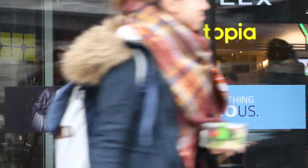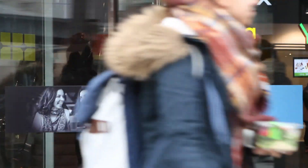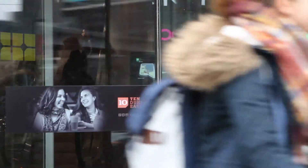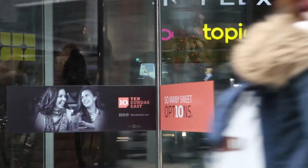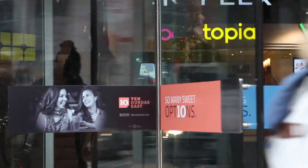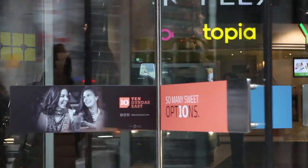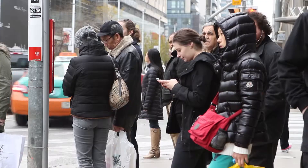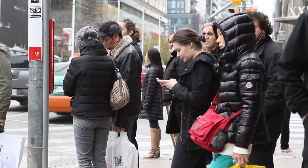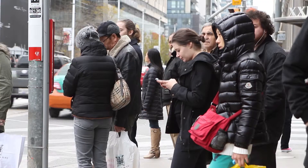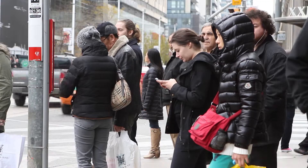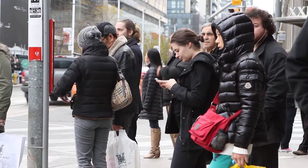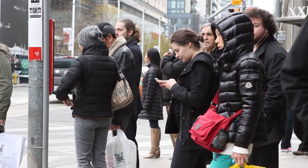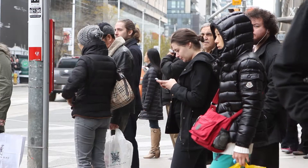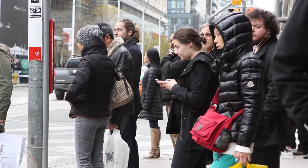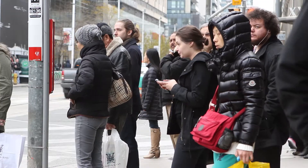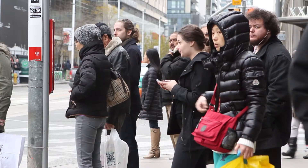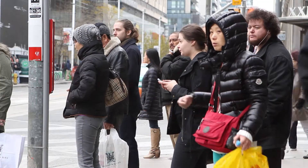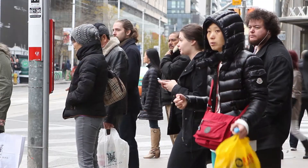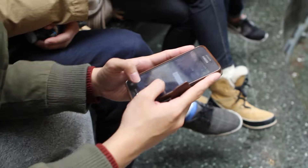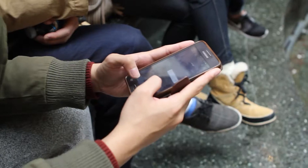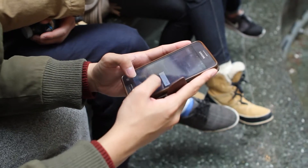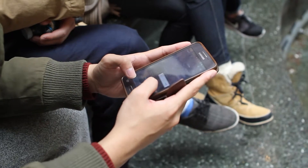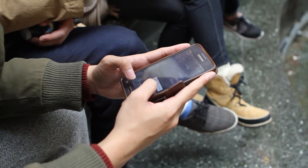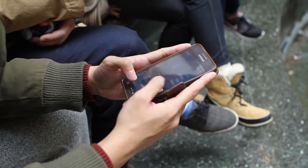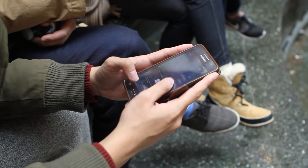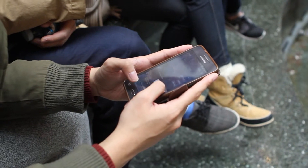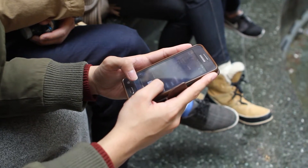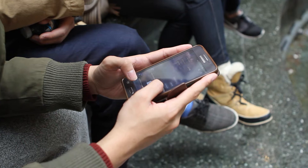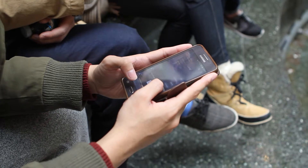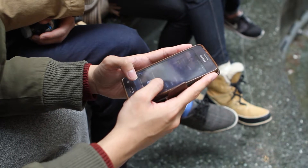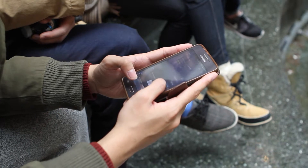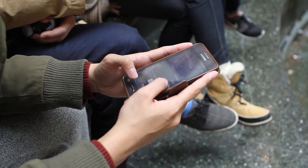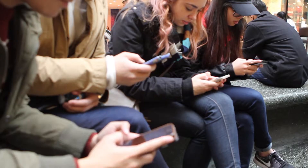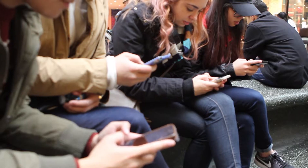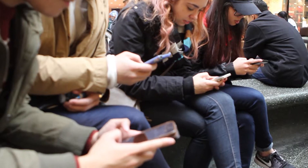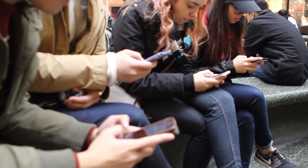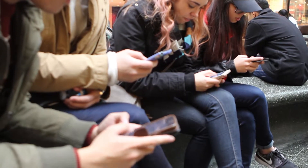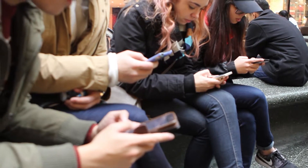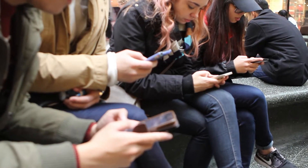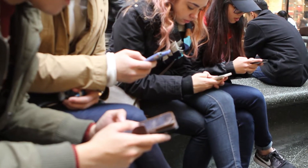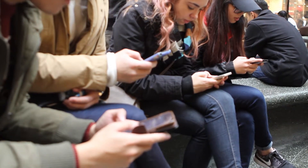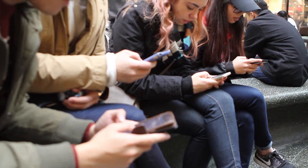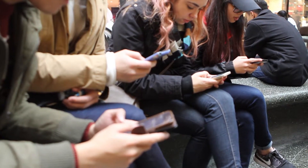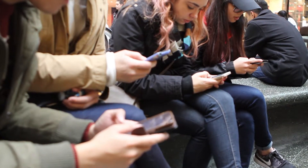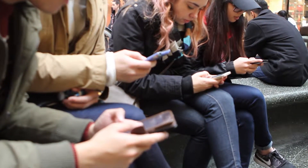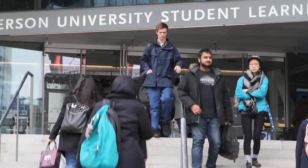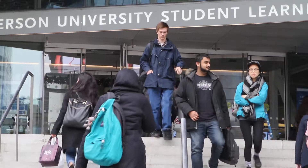across. For others, it's talking to as many people as you can, all at the same time. But